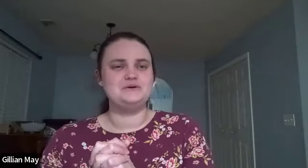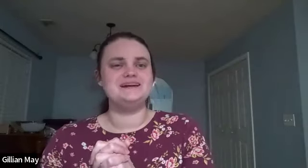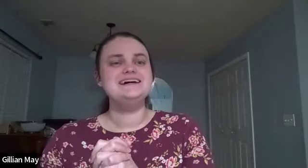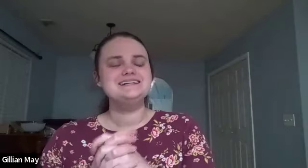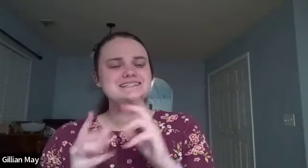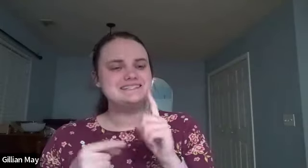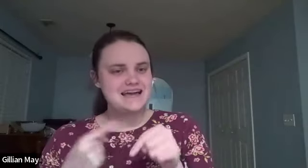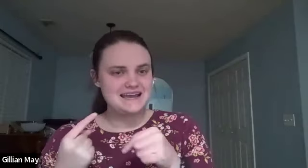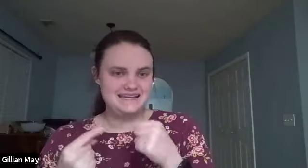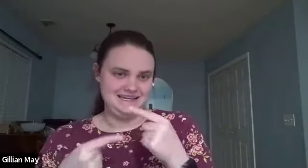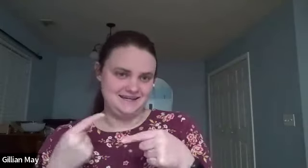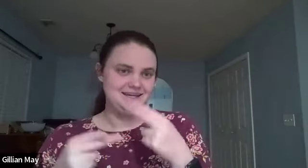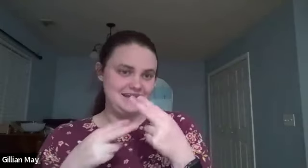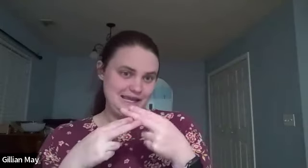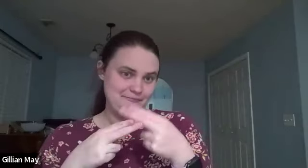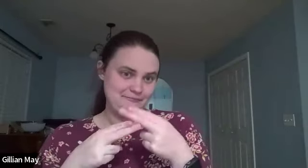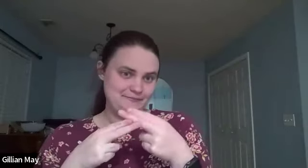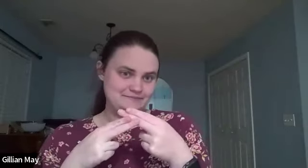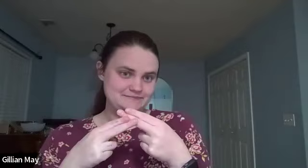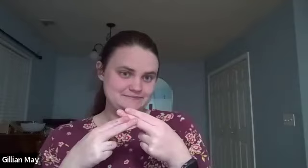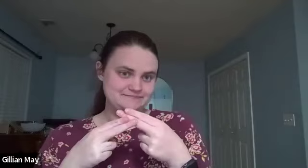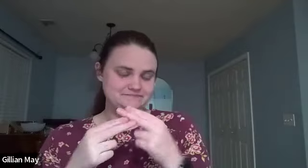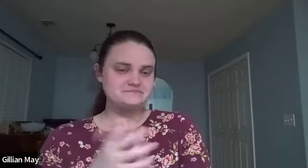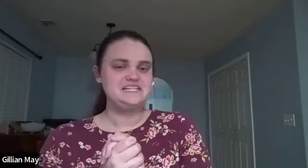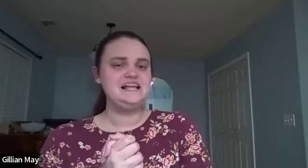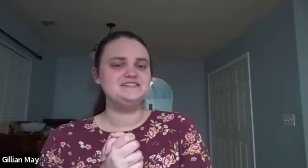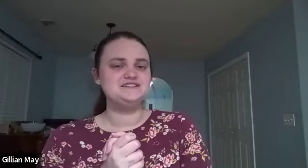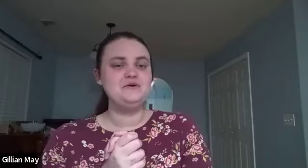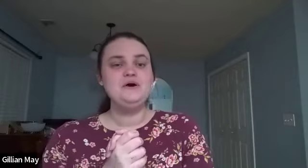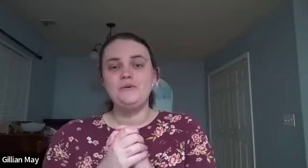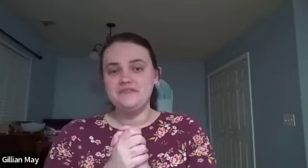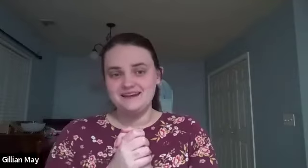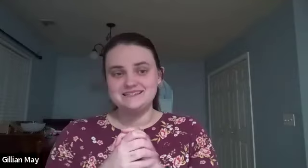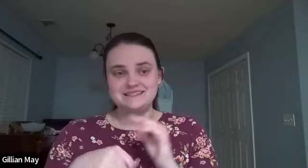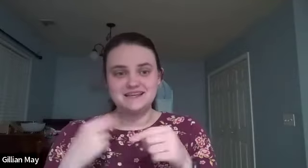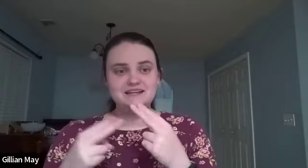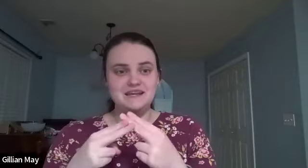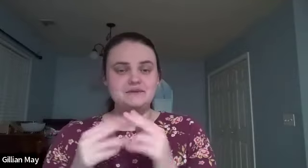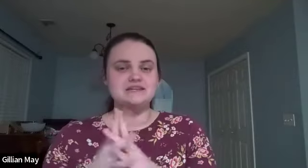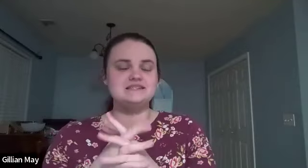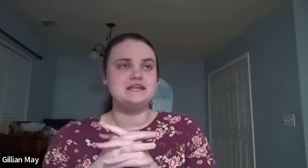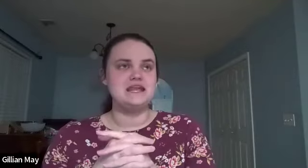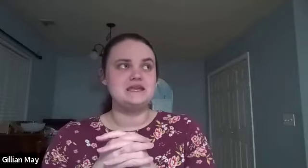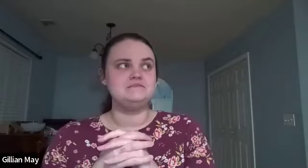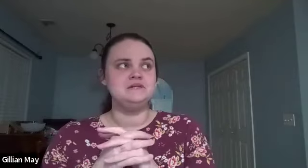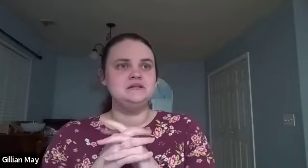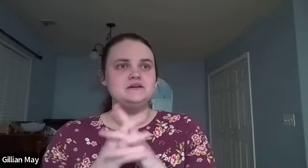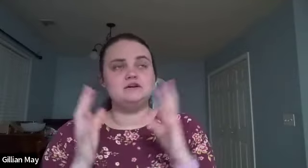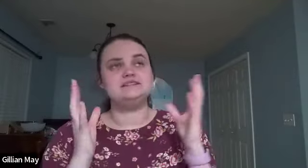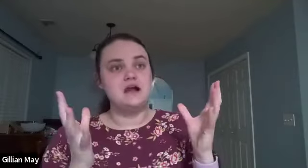your sign name. And so what that is a sign name is a name or a sign